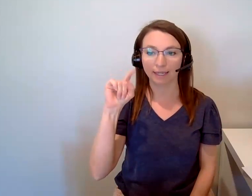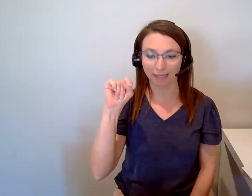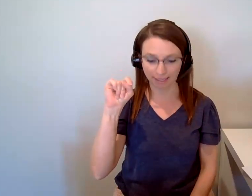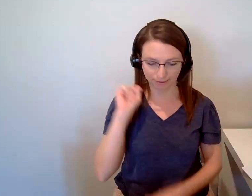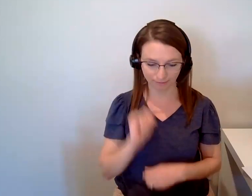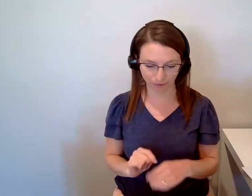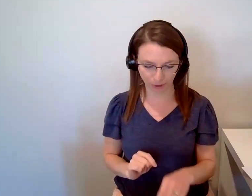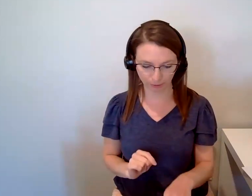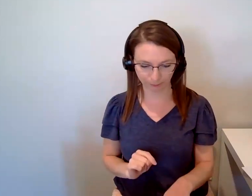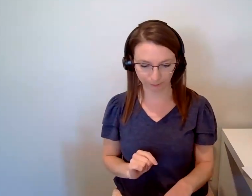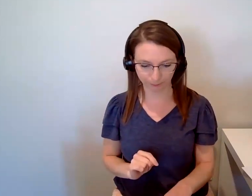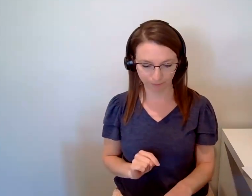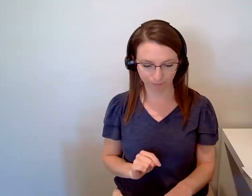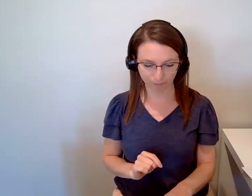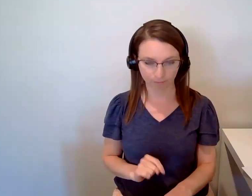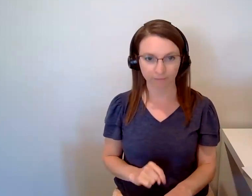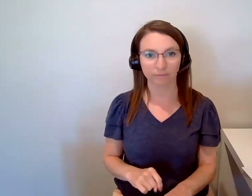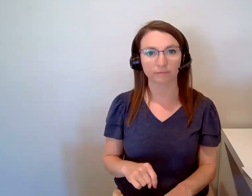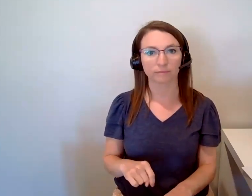Cat. Very good.